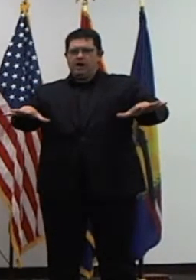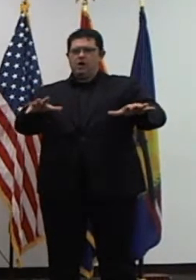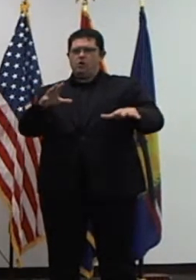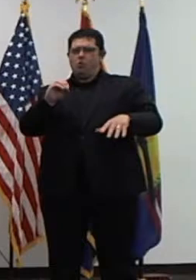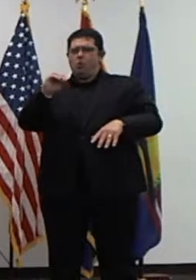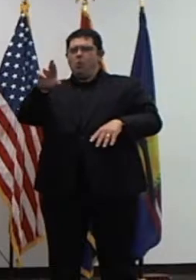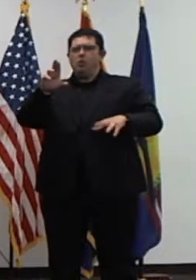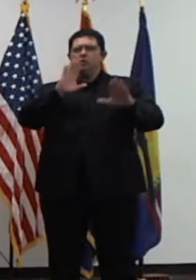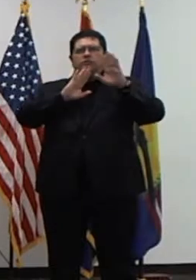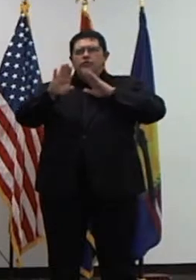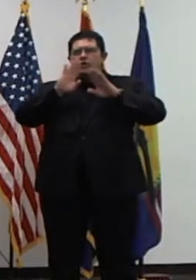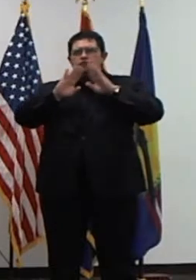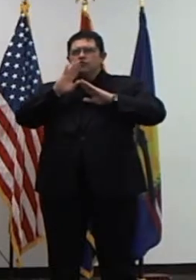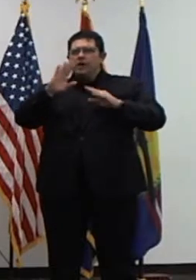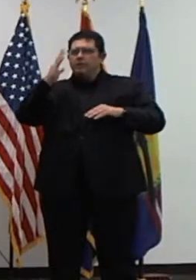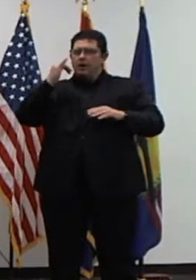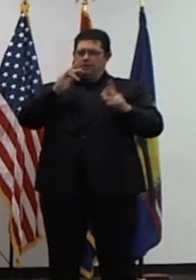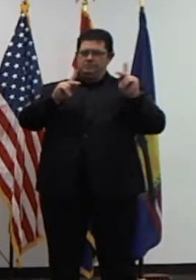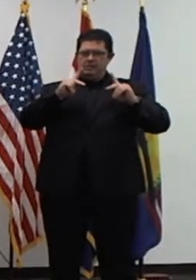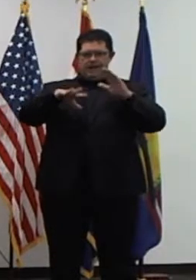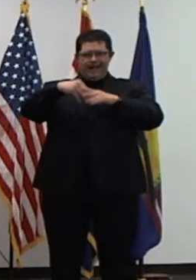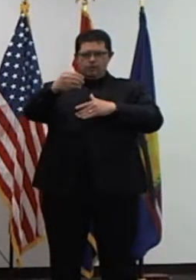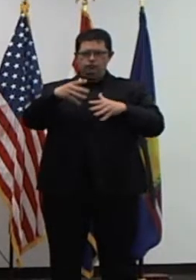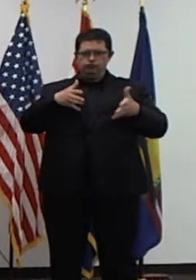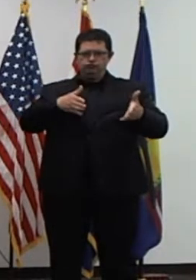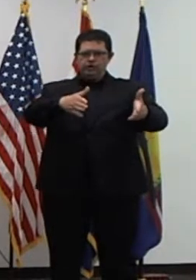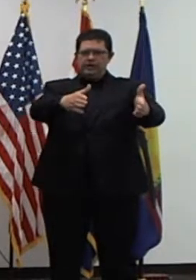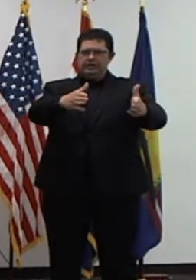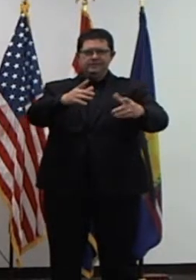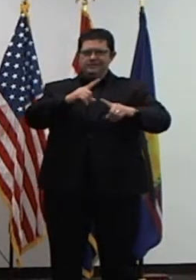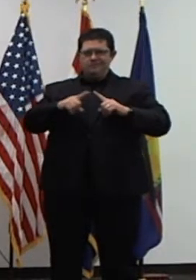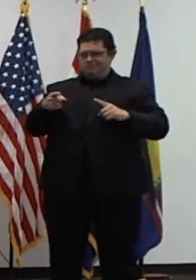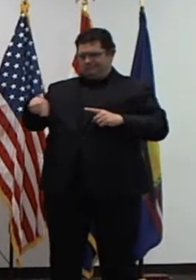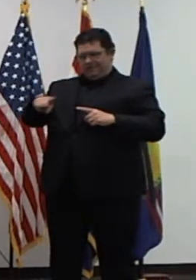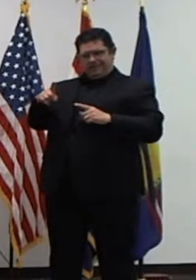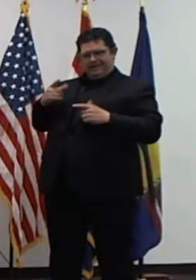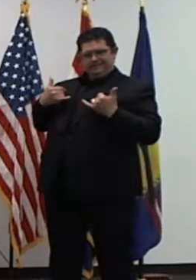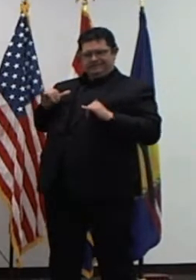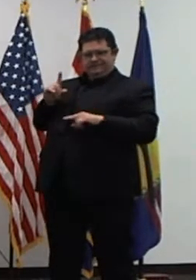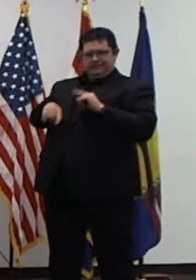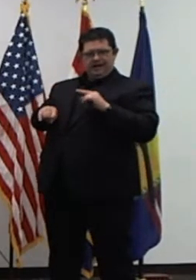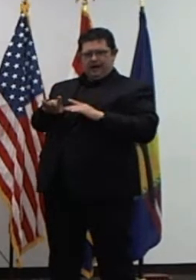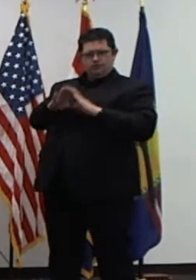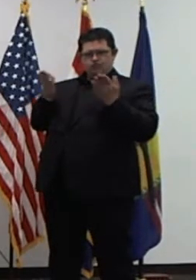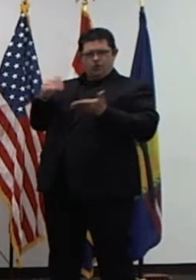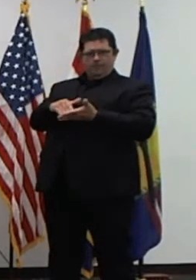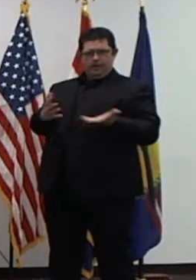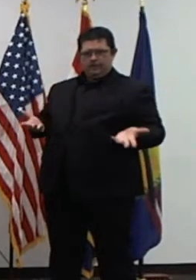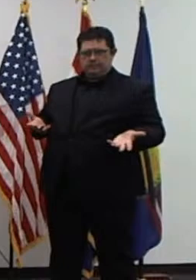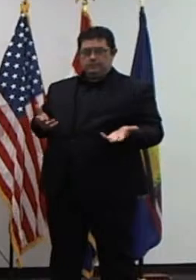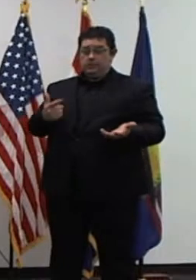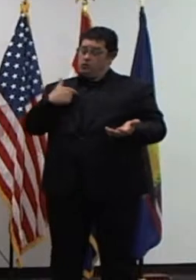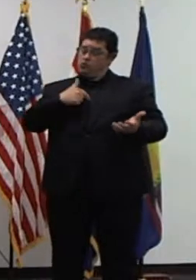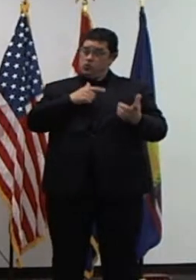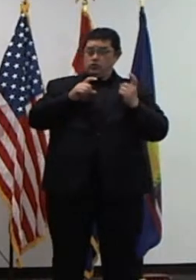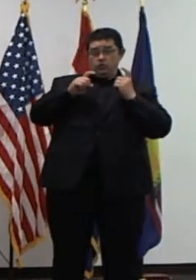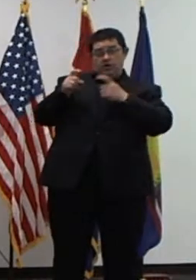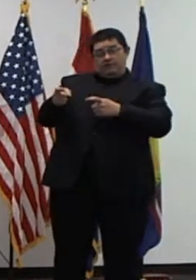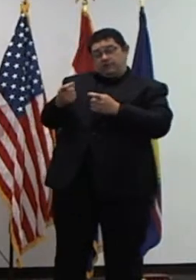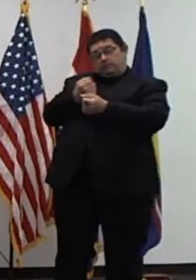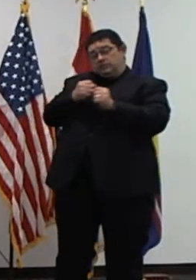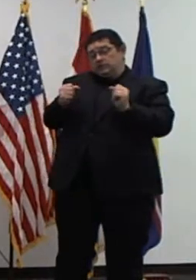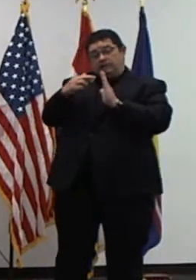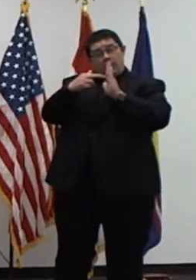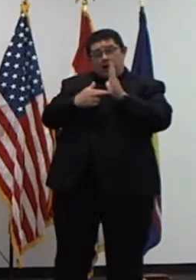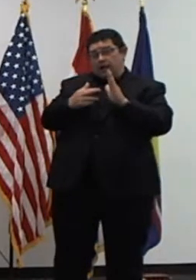that so many people are out in the streets right now but they still can't reopen yet? Well, we're going to give them safe guidelines to reopen,